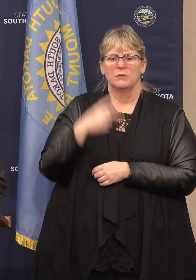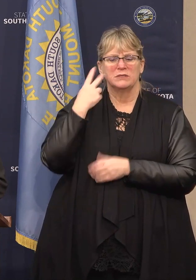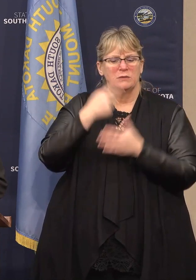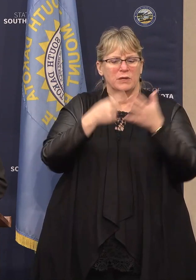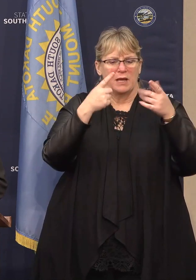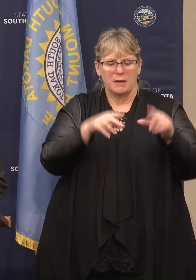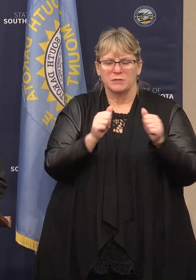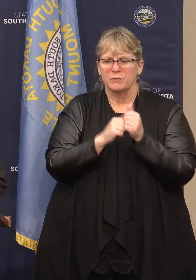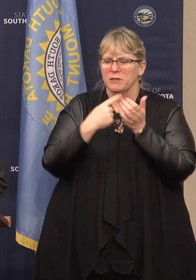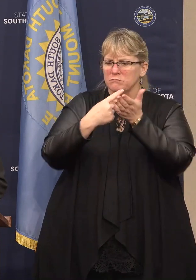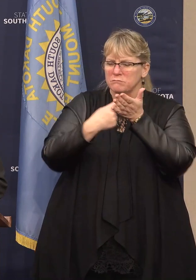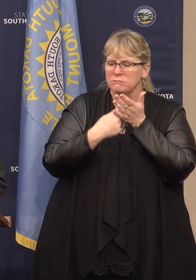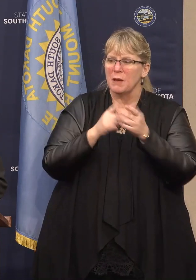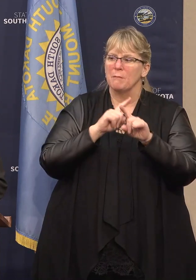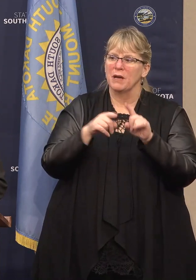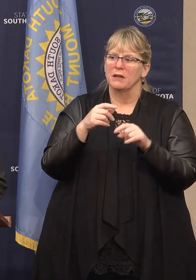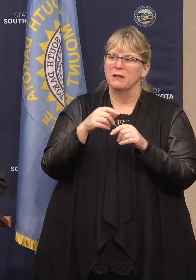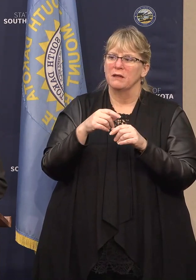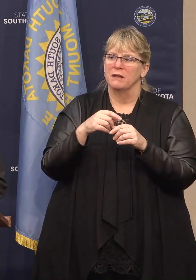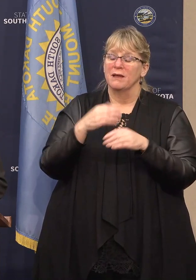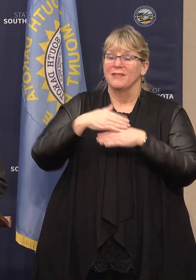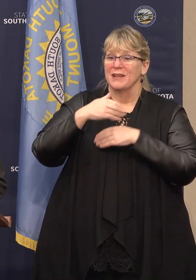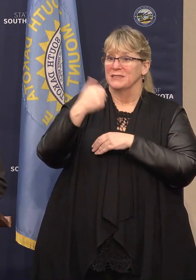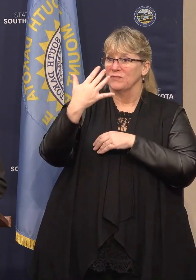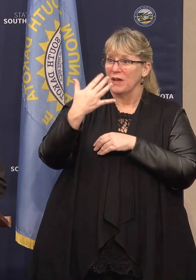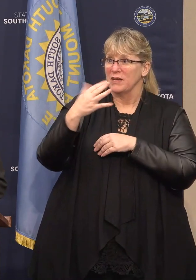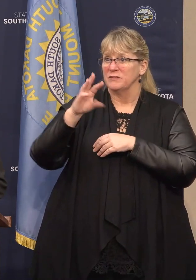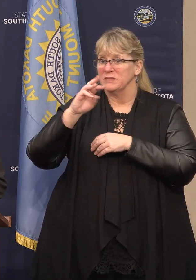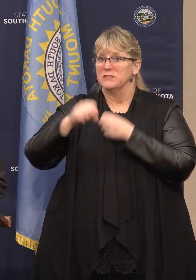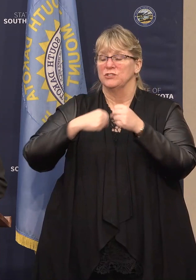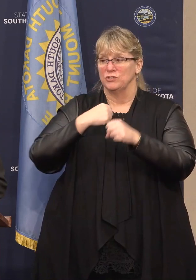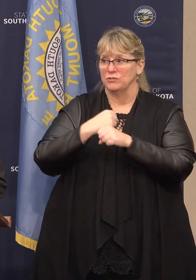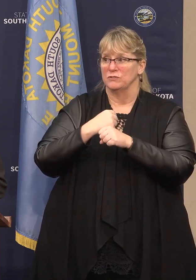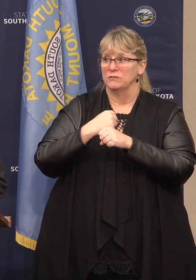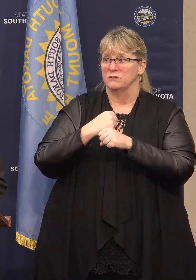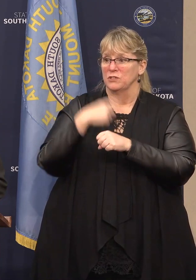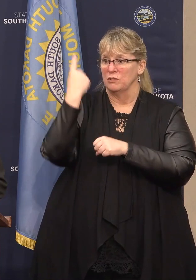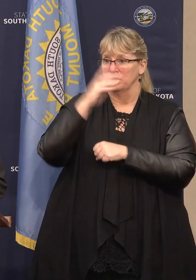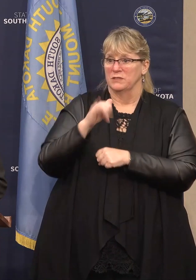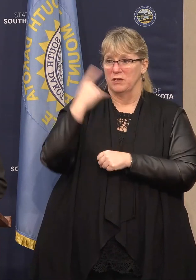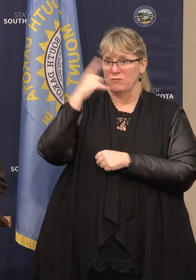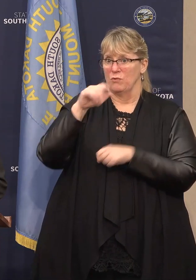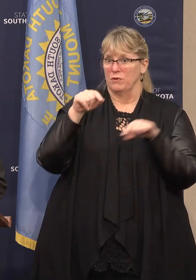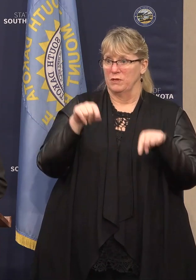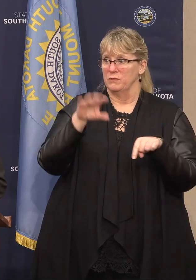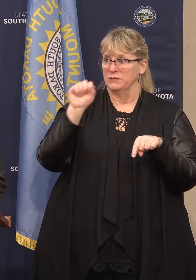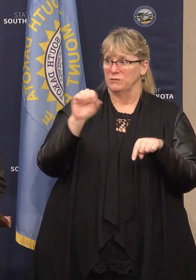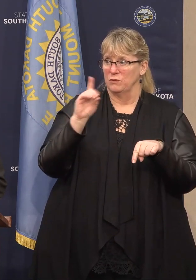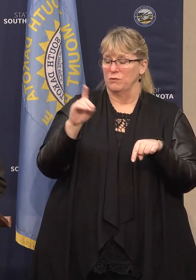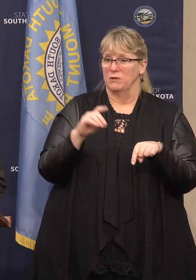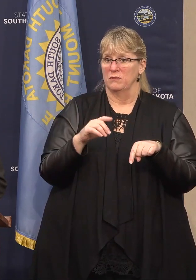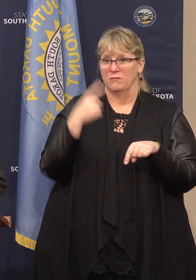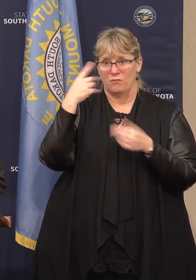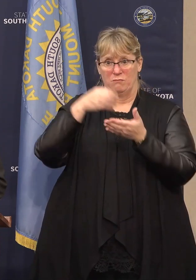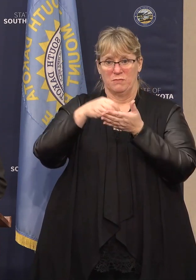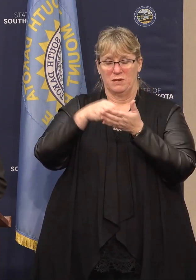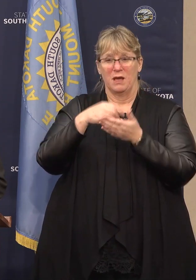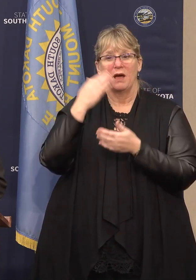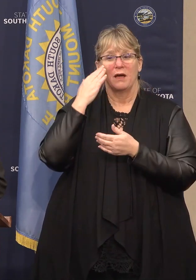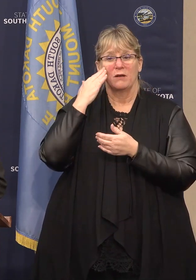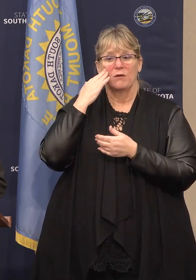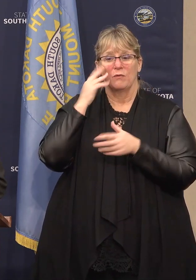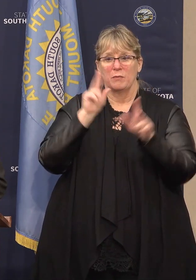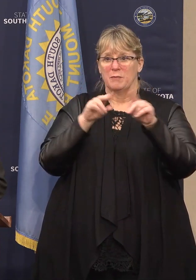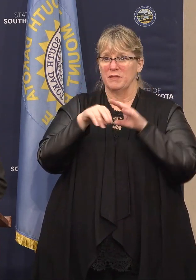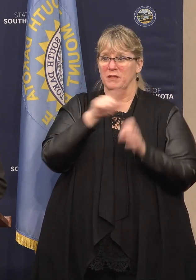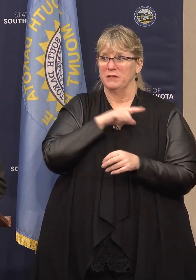happens, but also looking at what the next 5 years, 6 years looks like for South Dakota as far as revenue. I know that the legislators are a